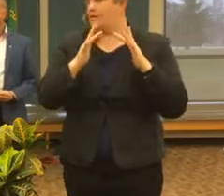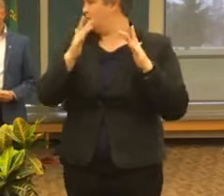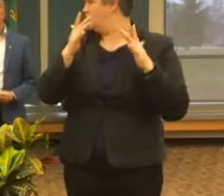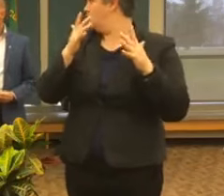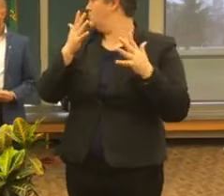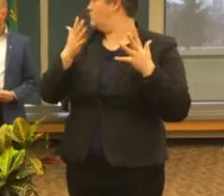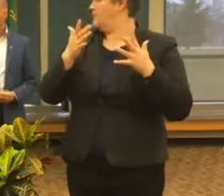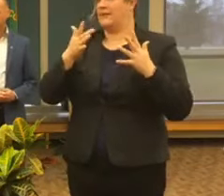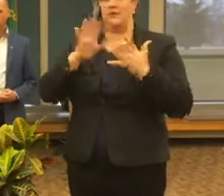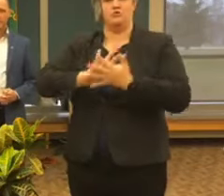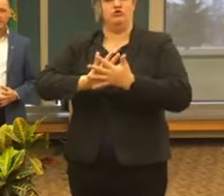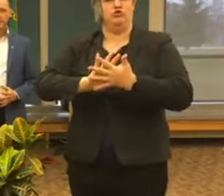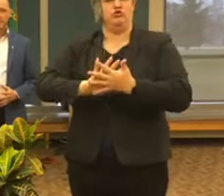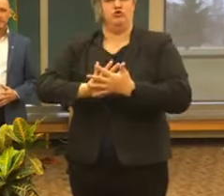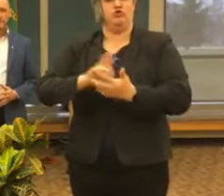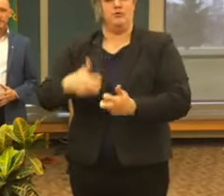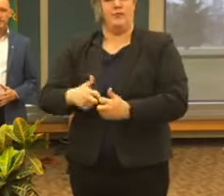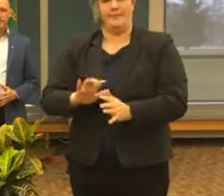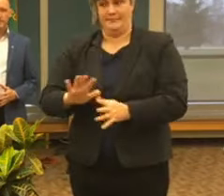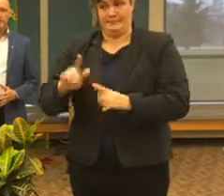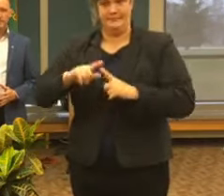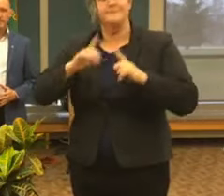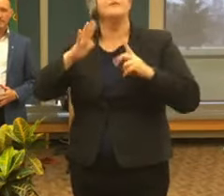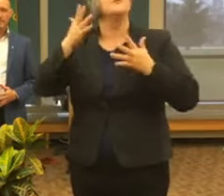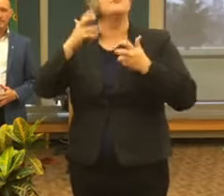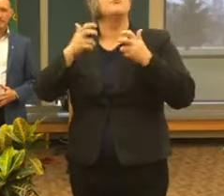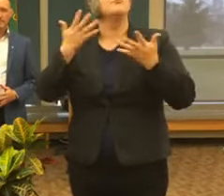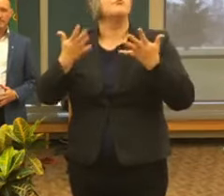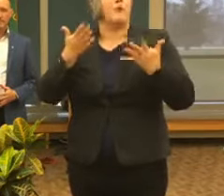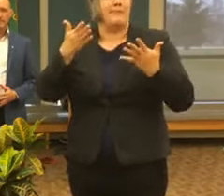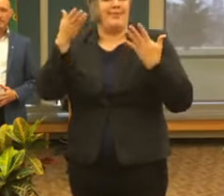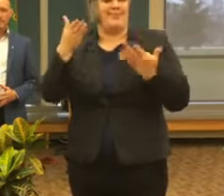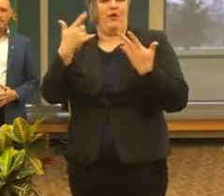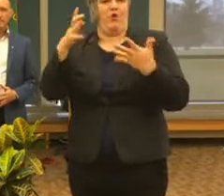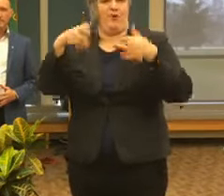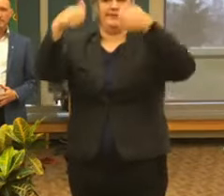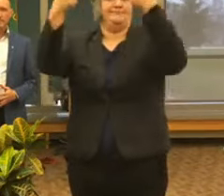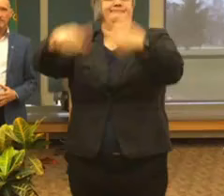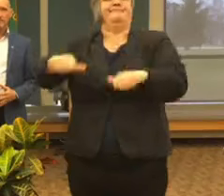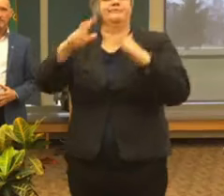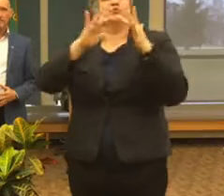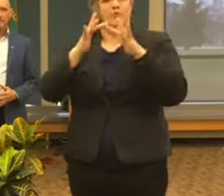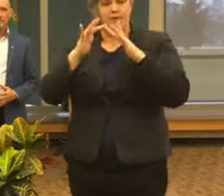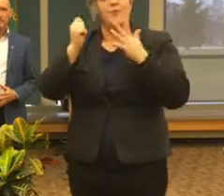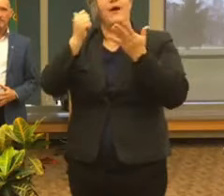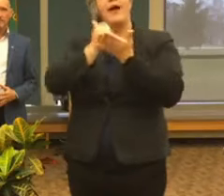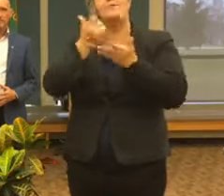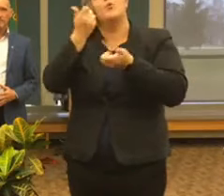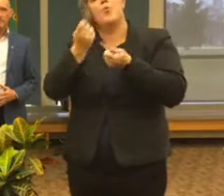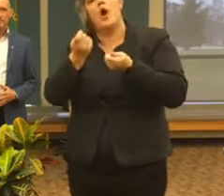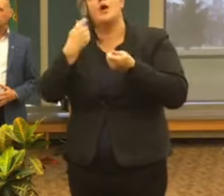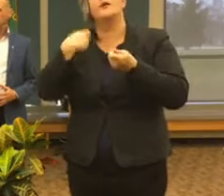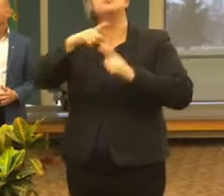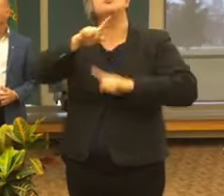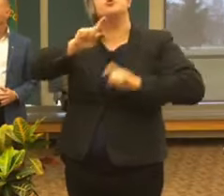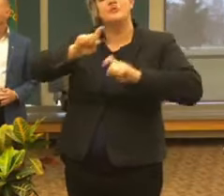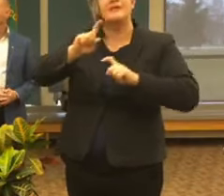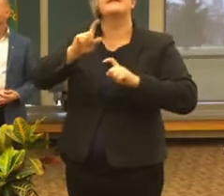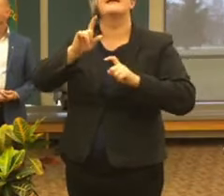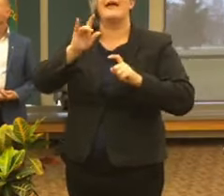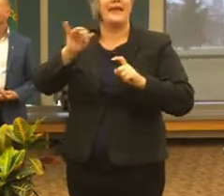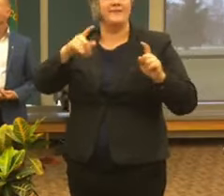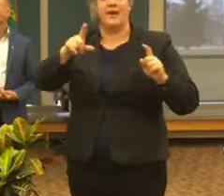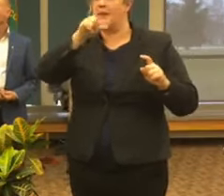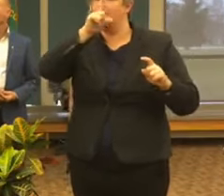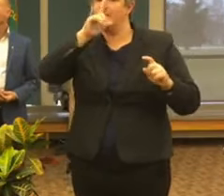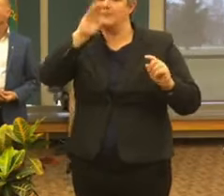now. That will help with screening questions, and it's in lieu of a thermometer. Obviously,